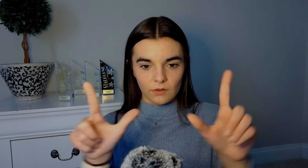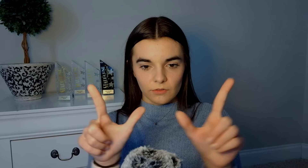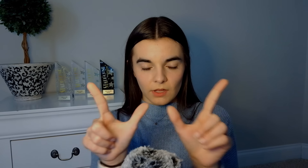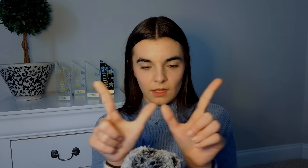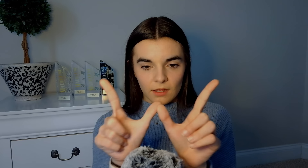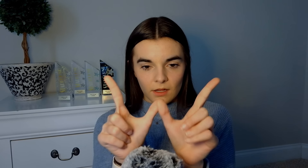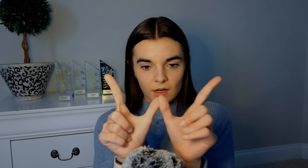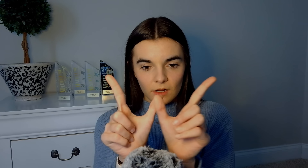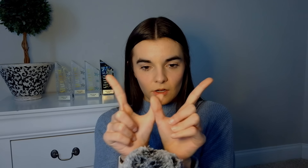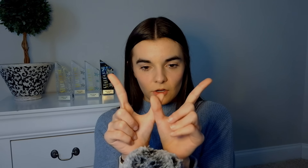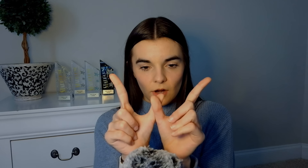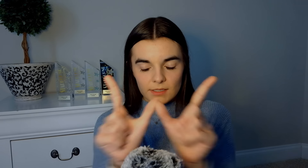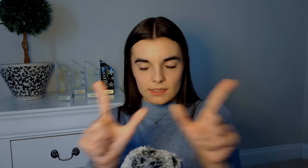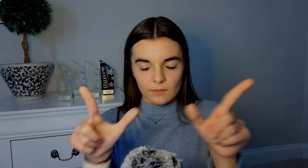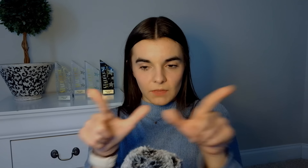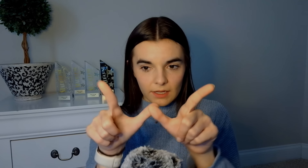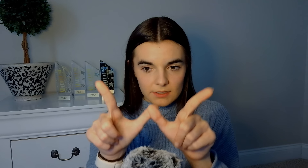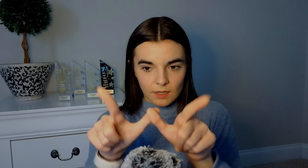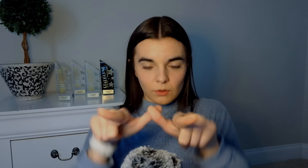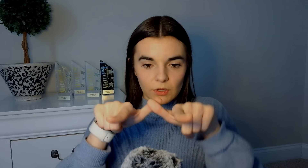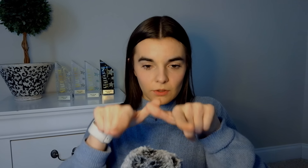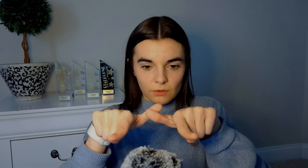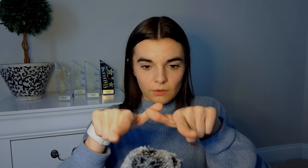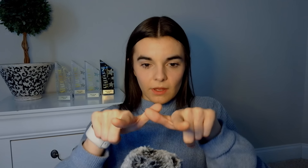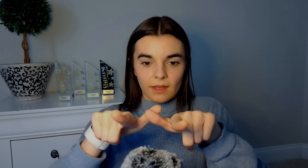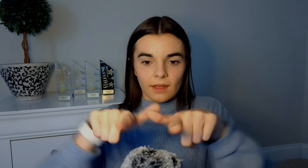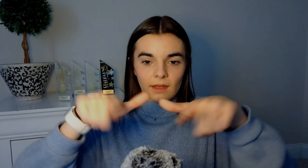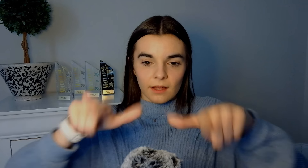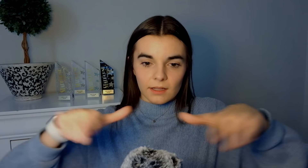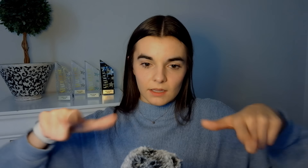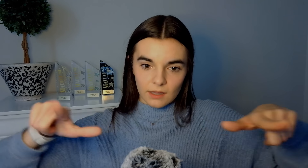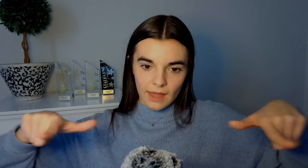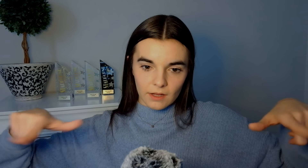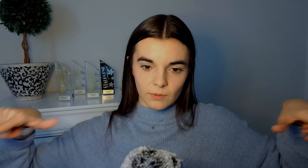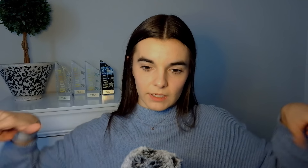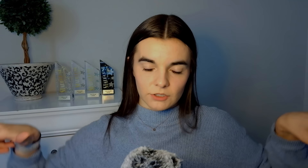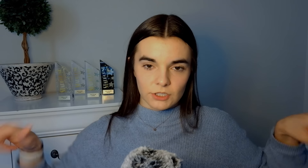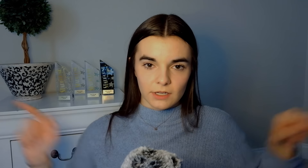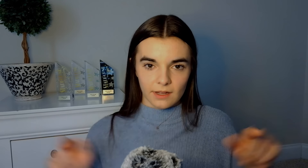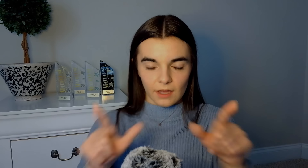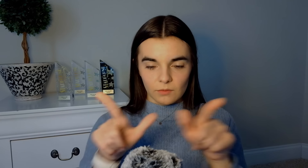of cross them like a W. Language. And